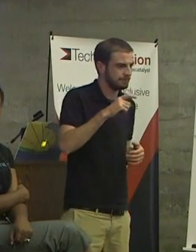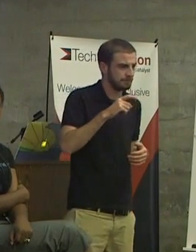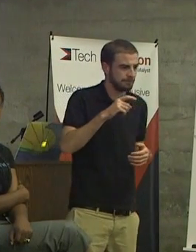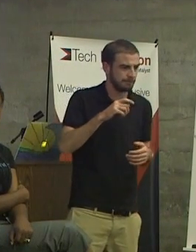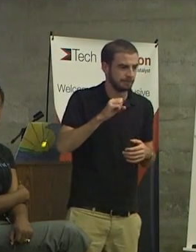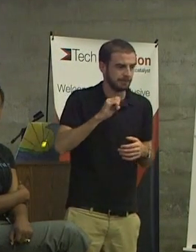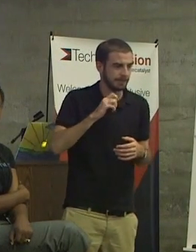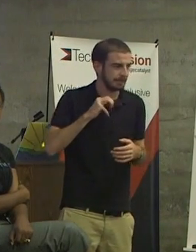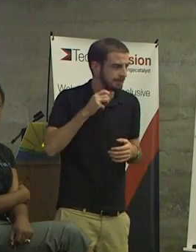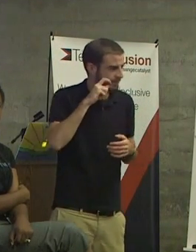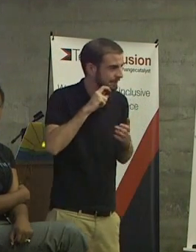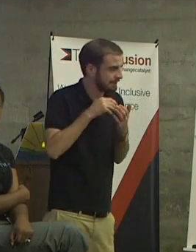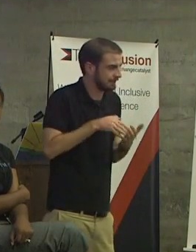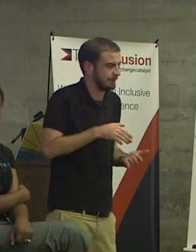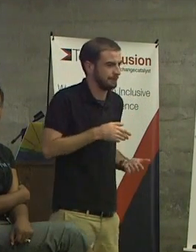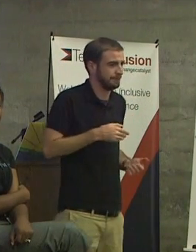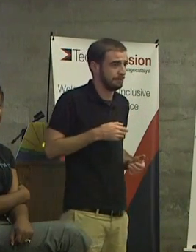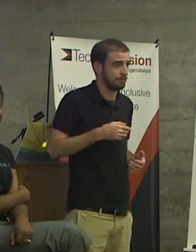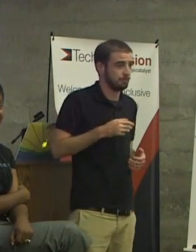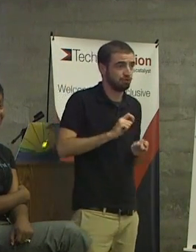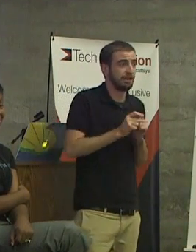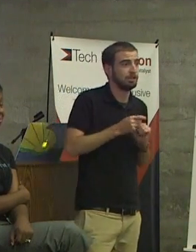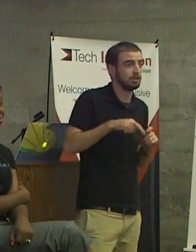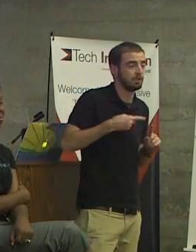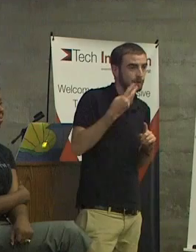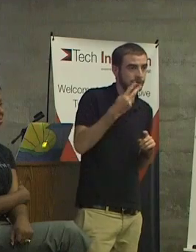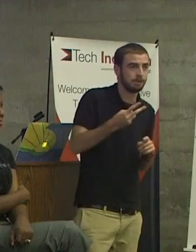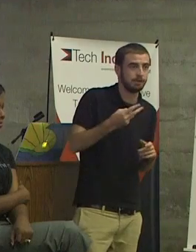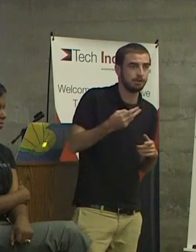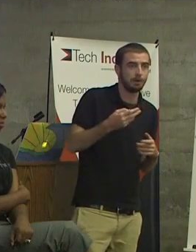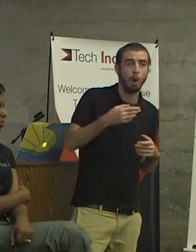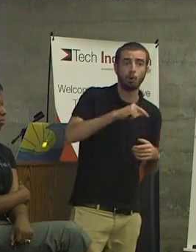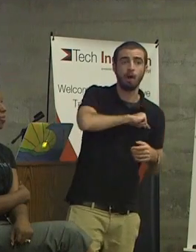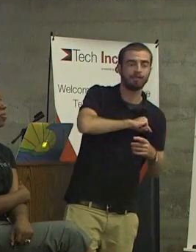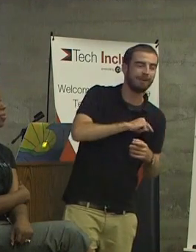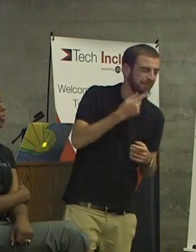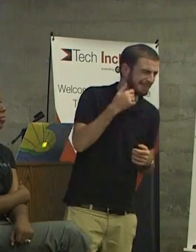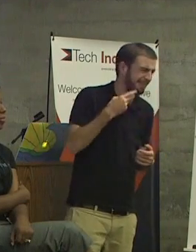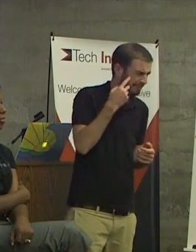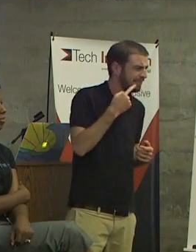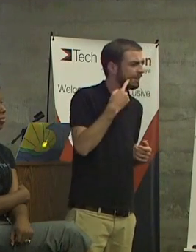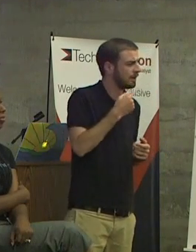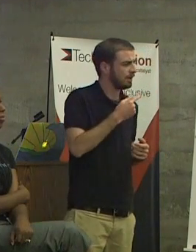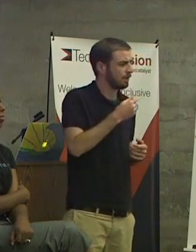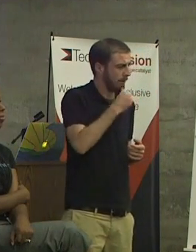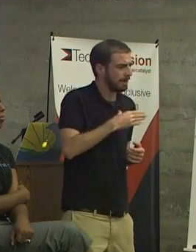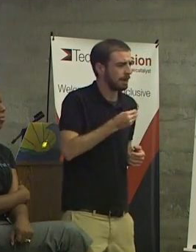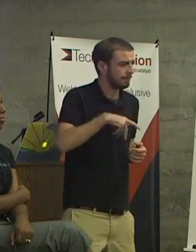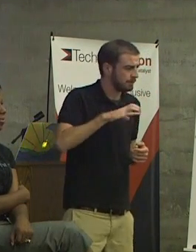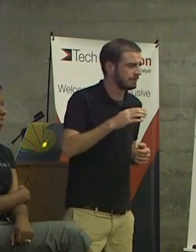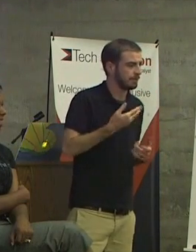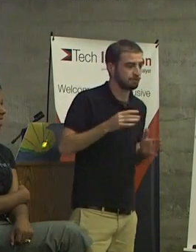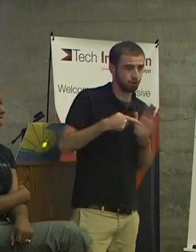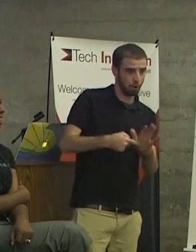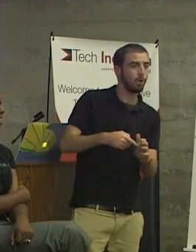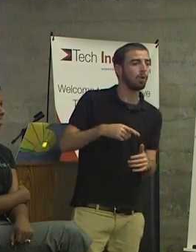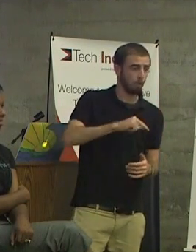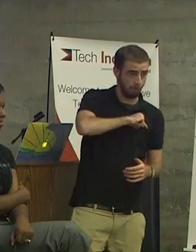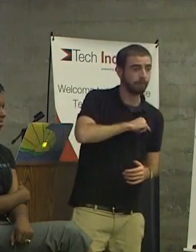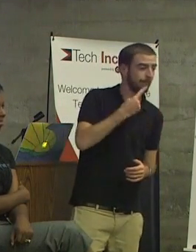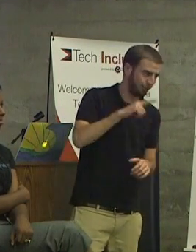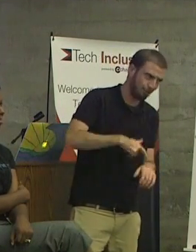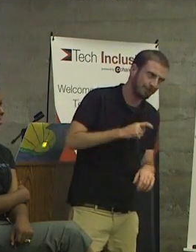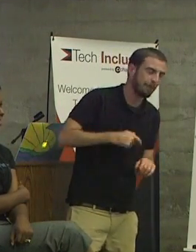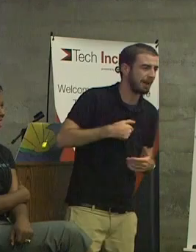that you're qualified, because I think women and people of color have been showing themselves to be qualified for a long time, but I'd love to learn more